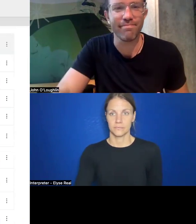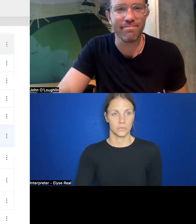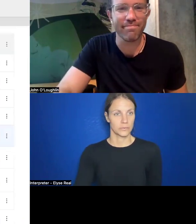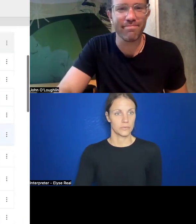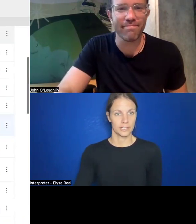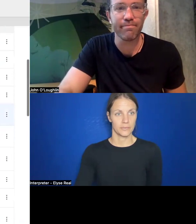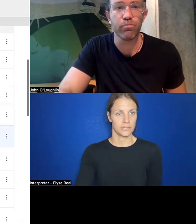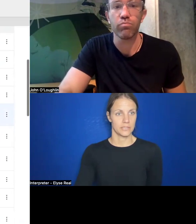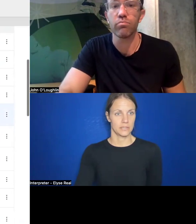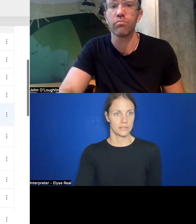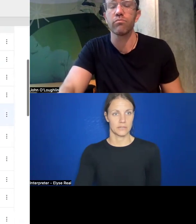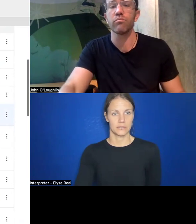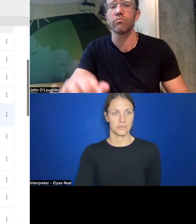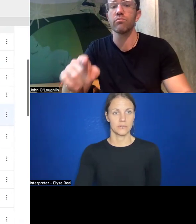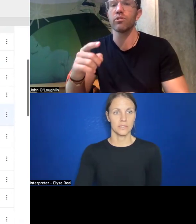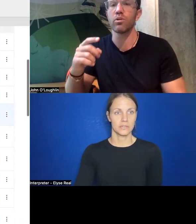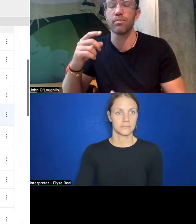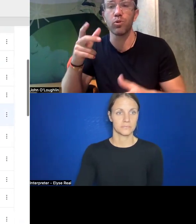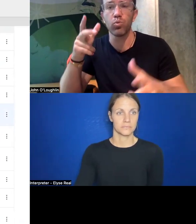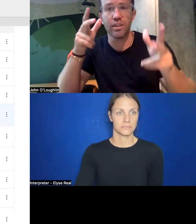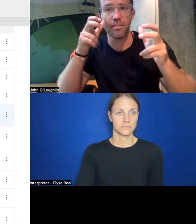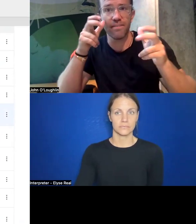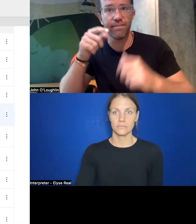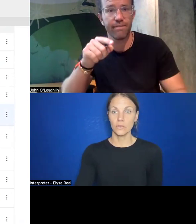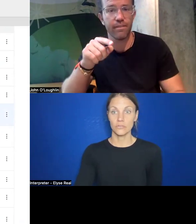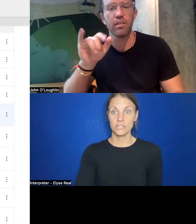Hmm. We're going to be done here soon.